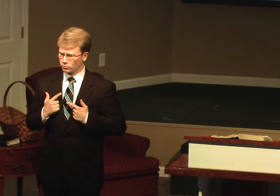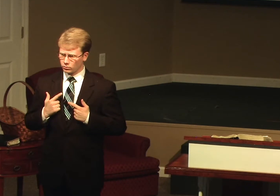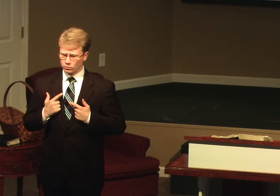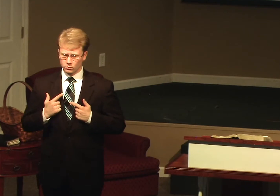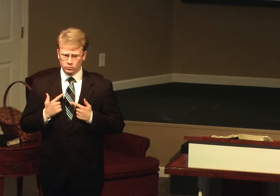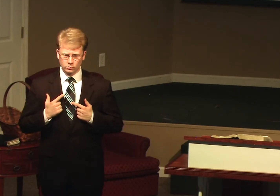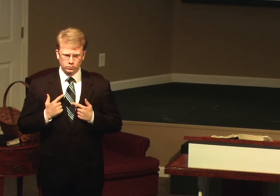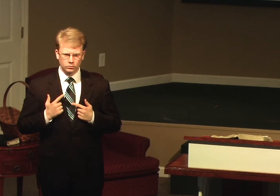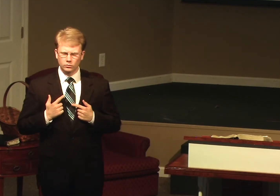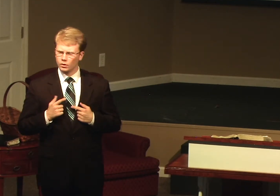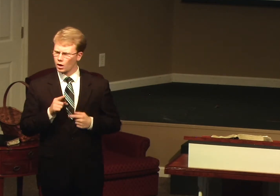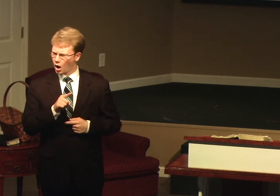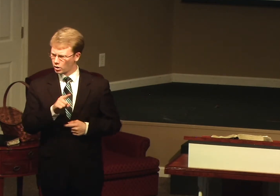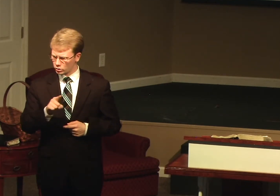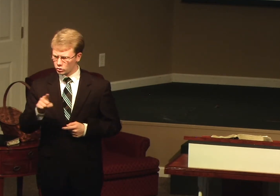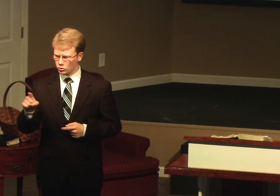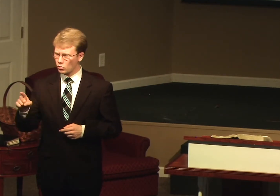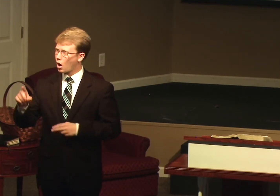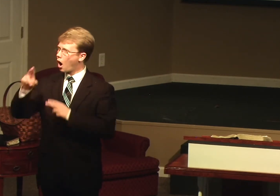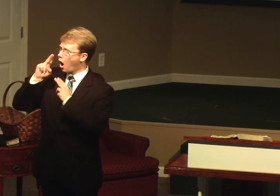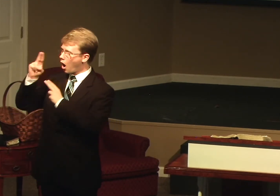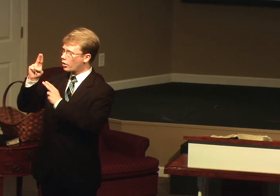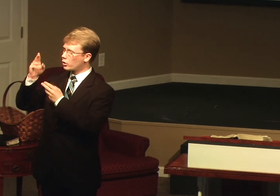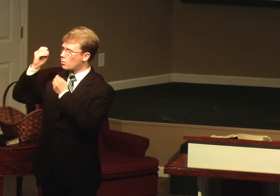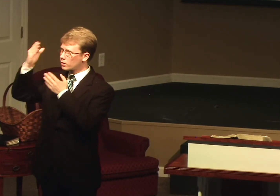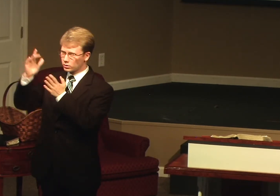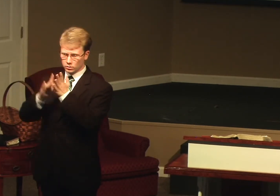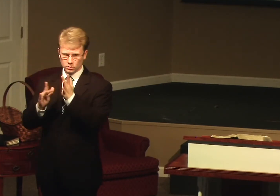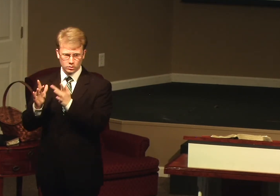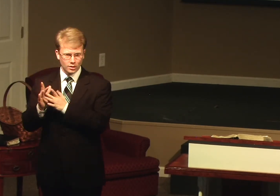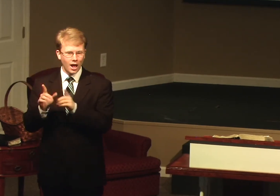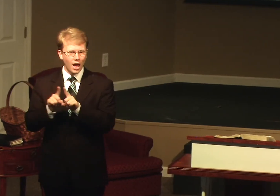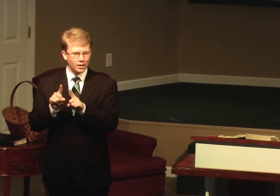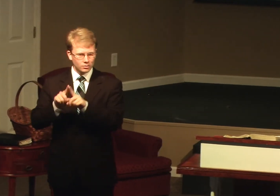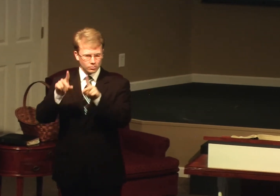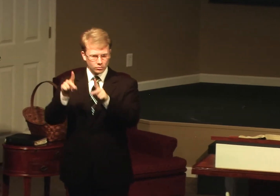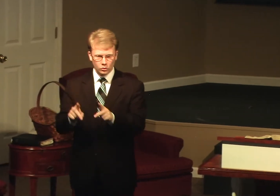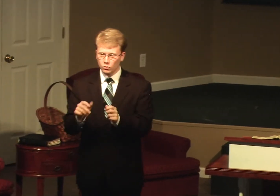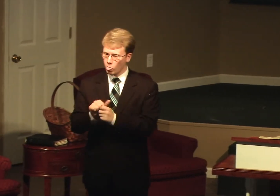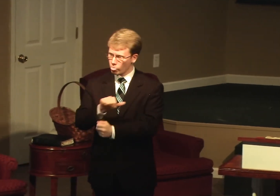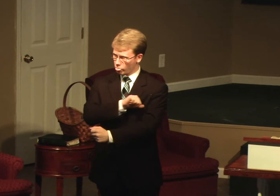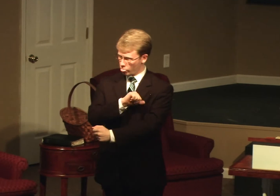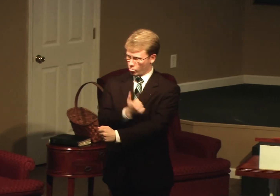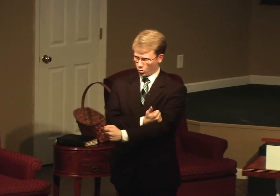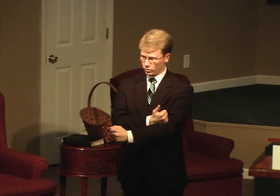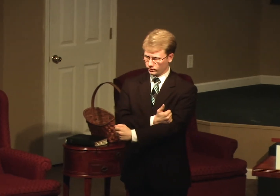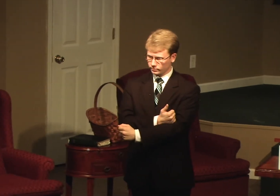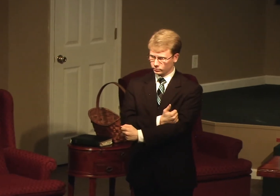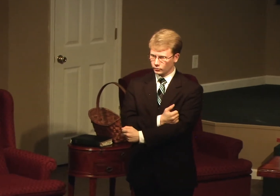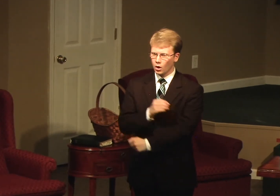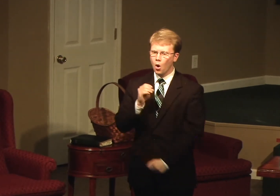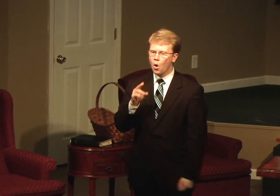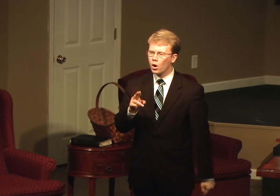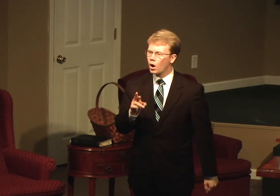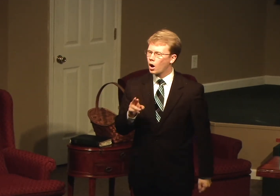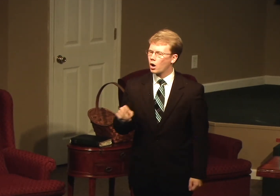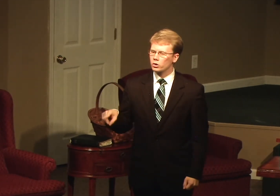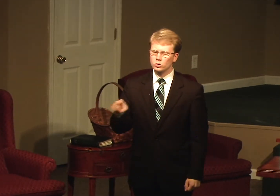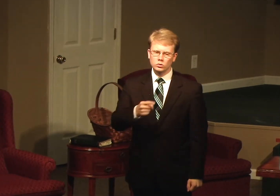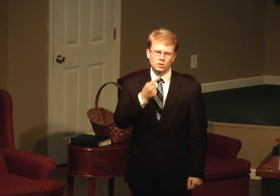In your life, let me ask you, are you honoring and obeying him as the authority?